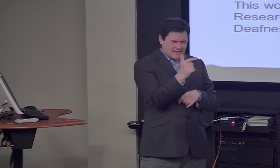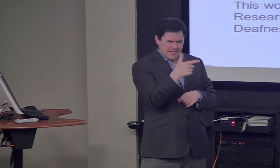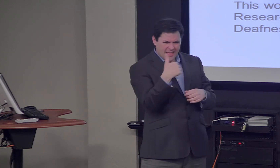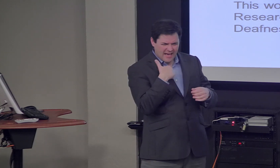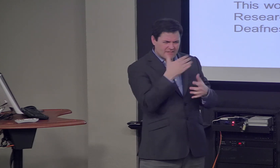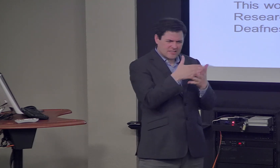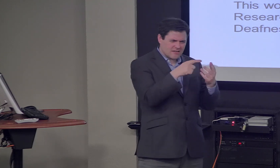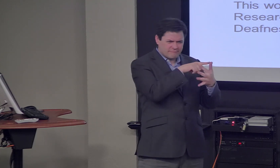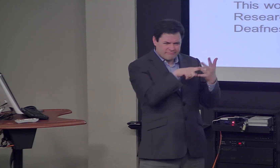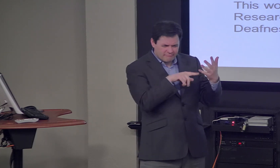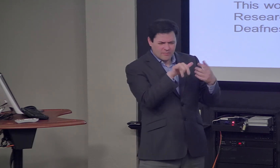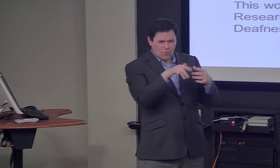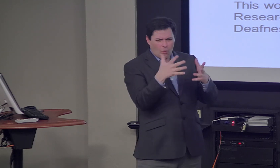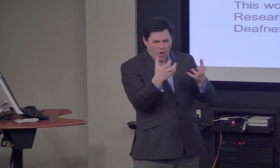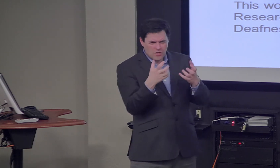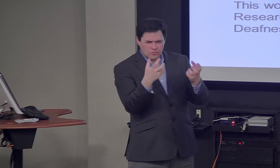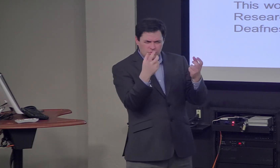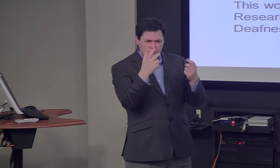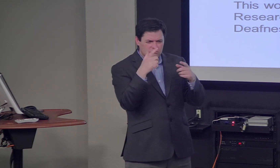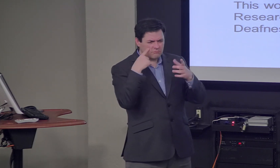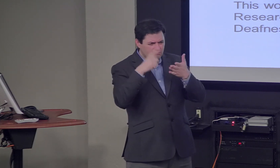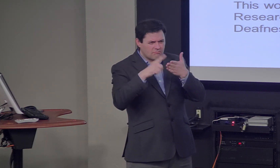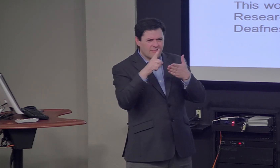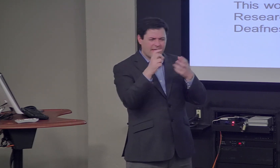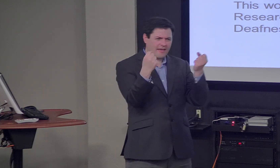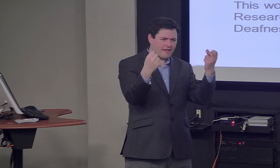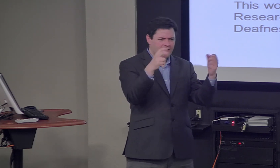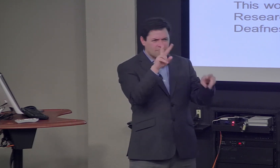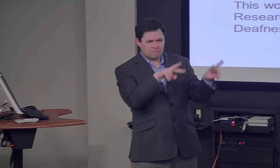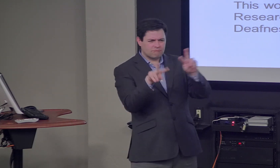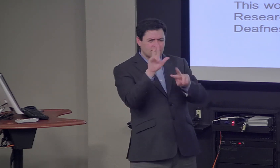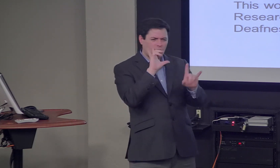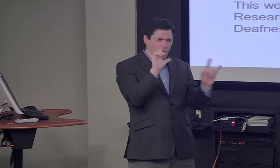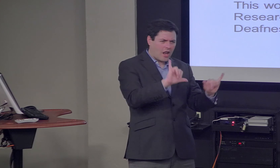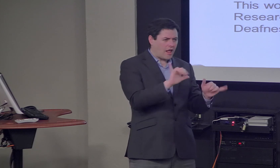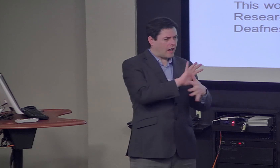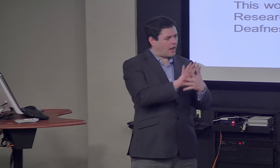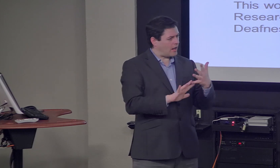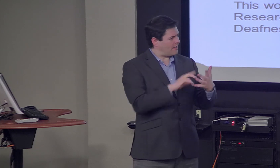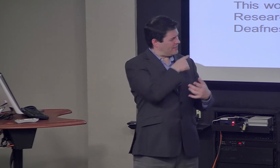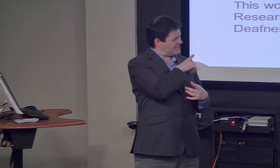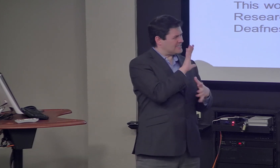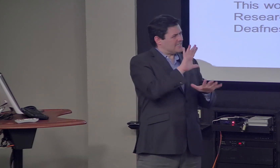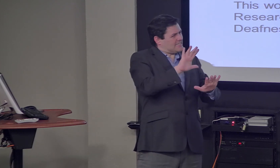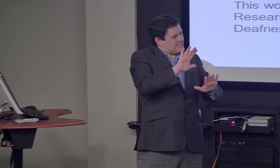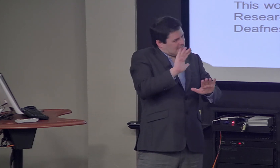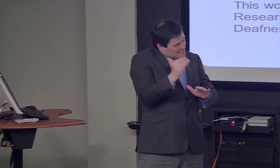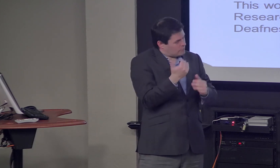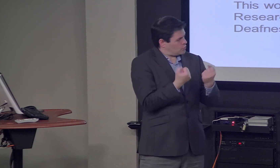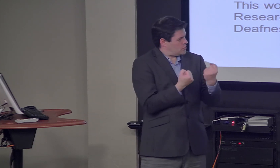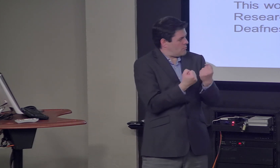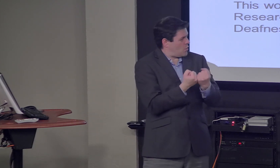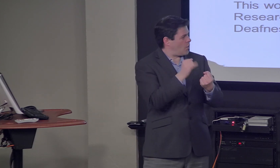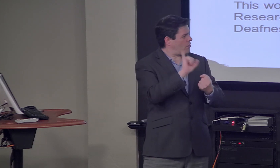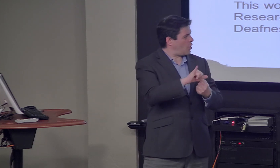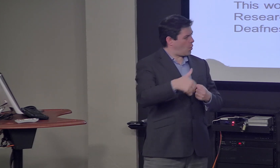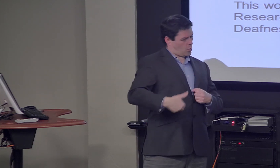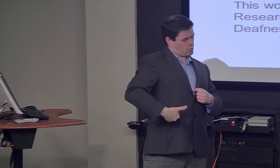of whether a person has particular skills and traits, and we are able to use that to better discern who can be able to